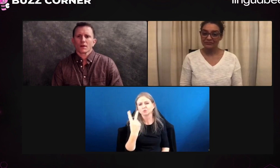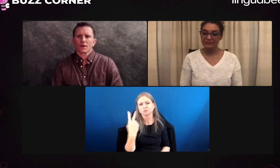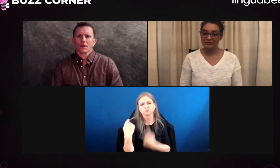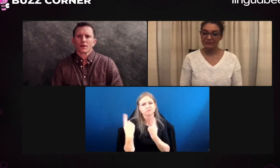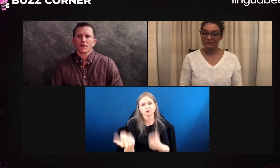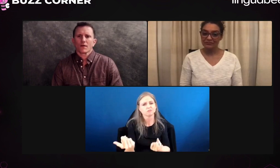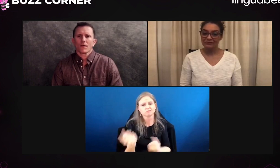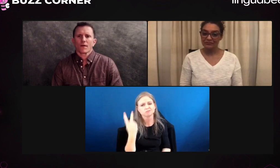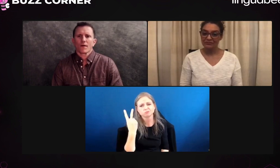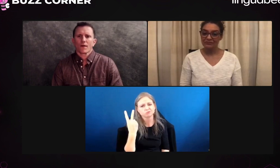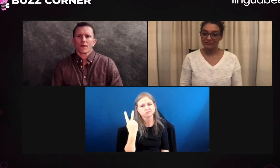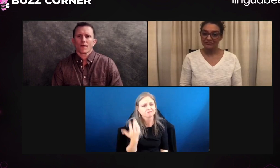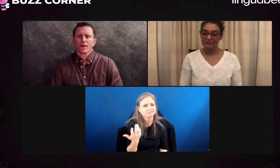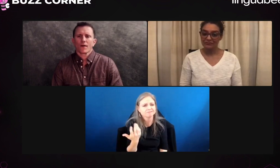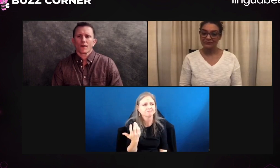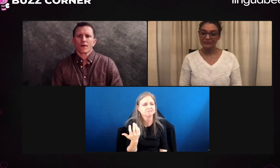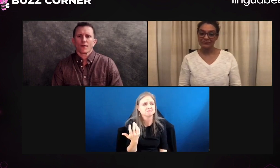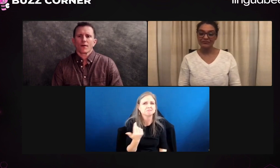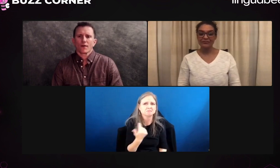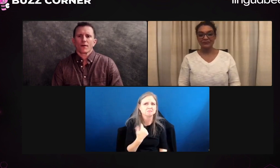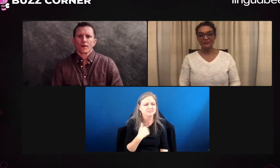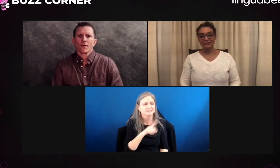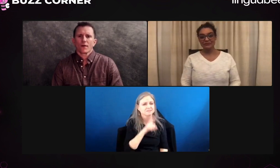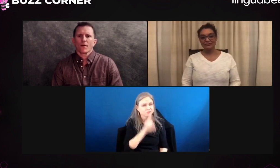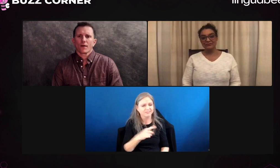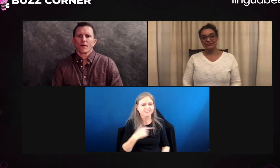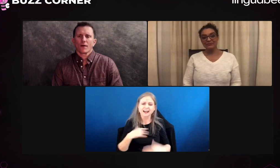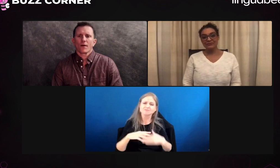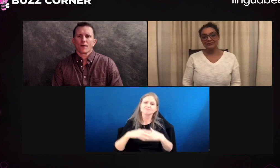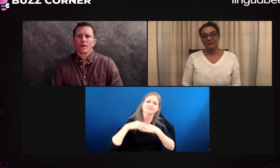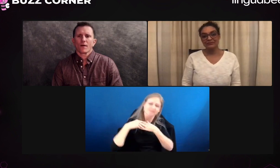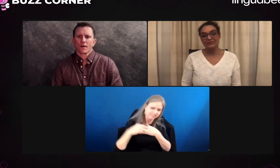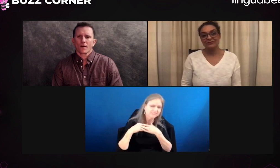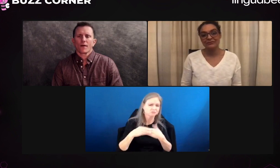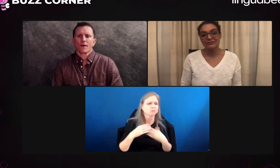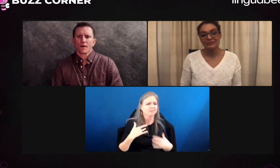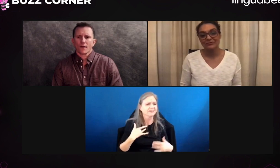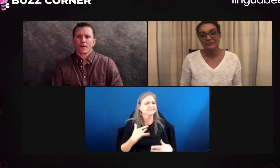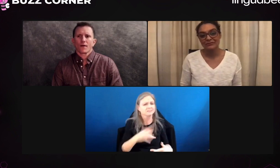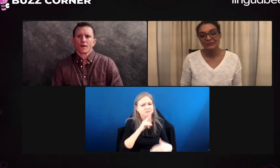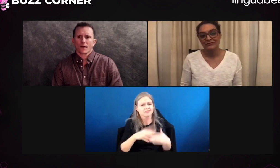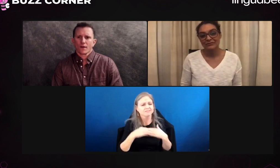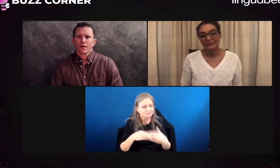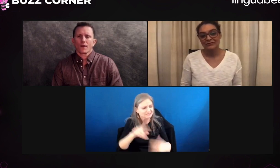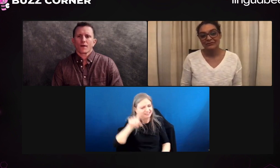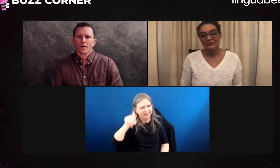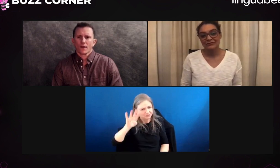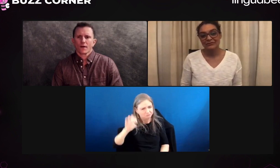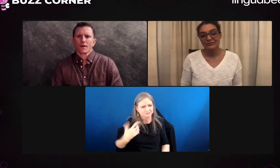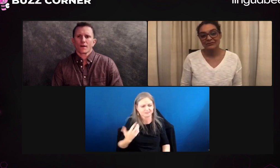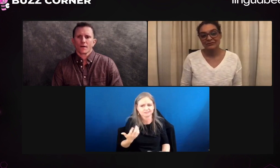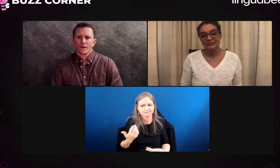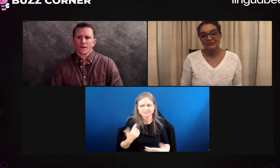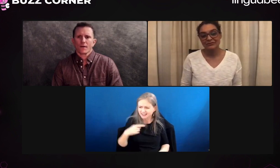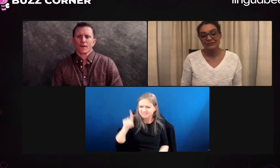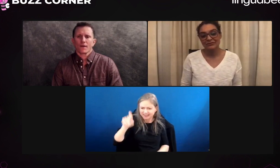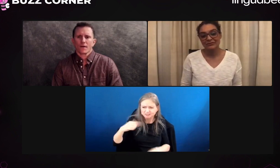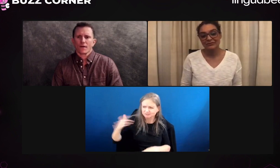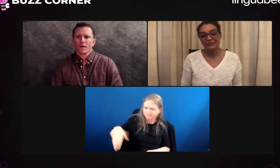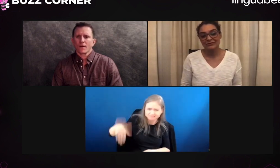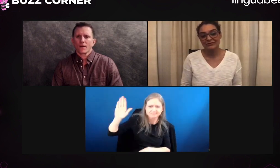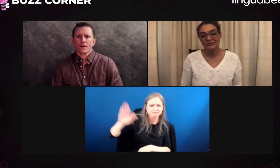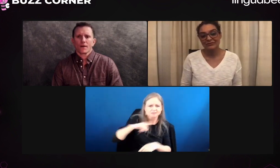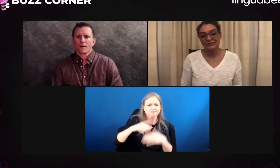interpreter providing services for me. And I had only have all these years that have gone by, I've only had 2 people on that list. I